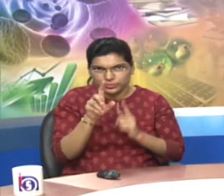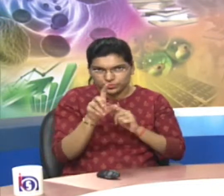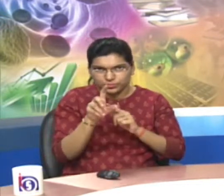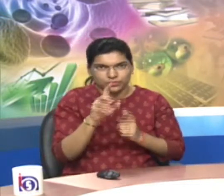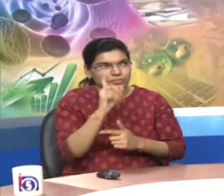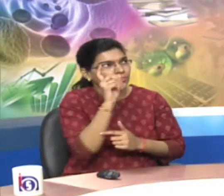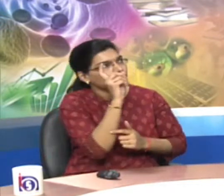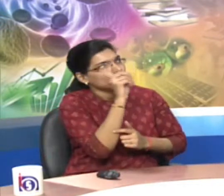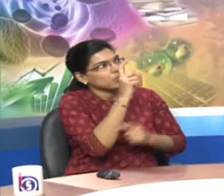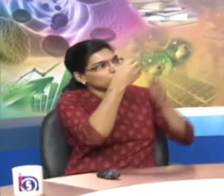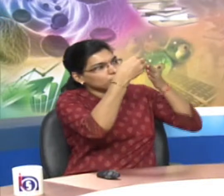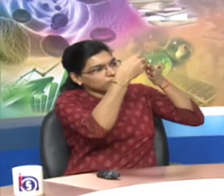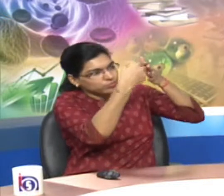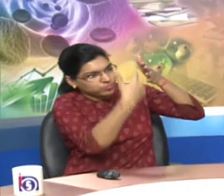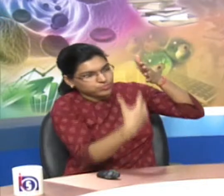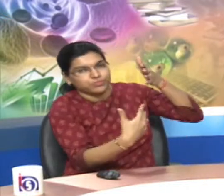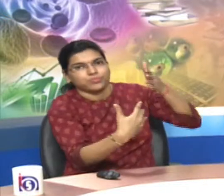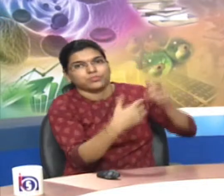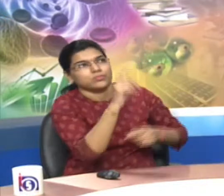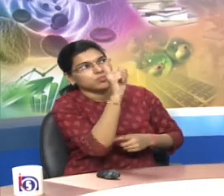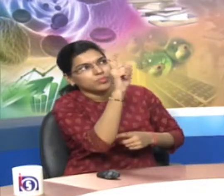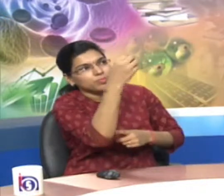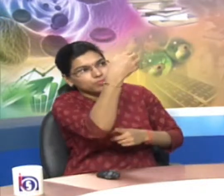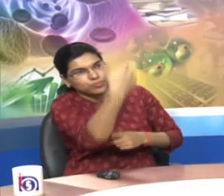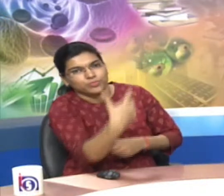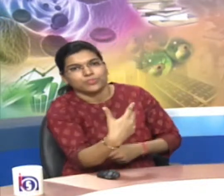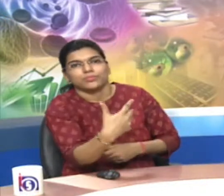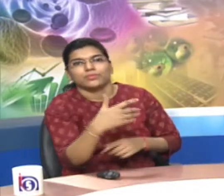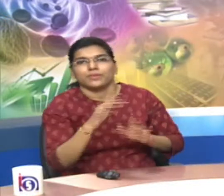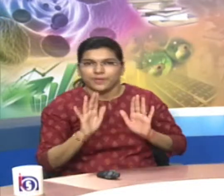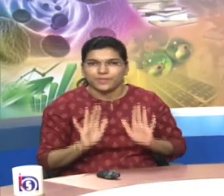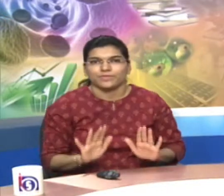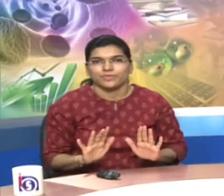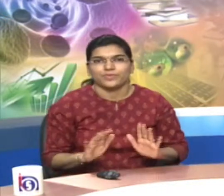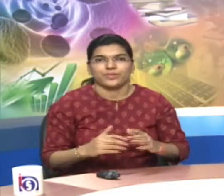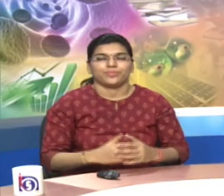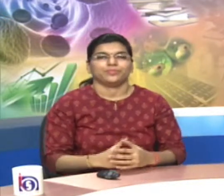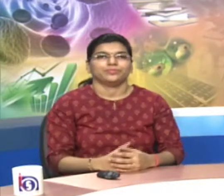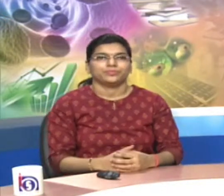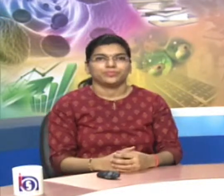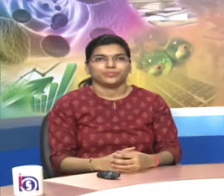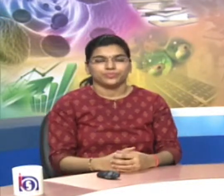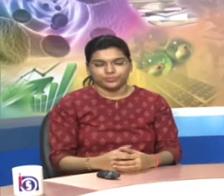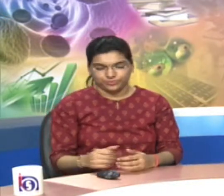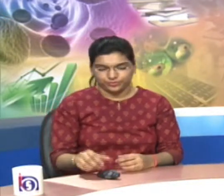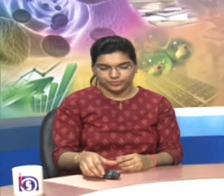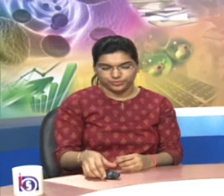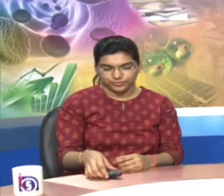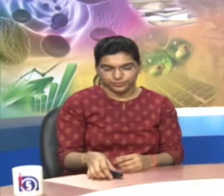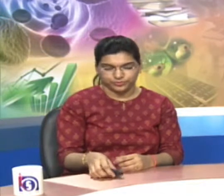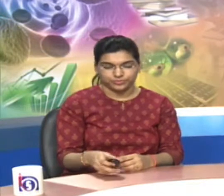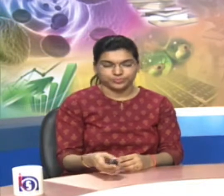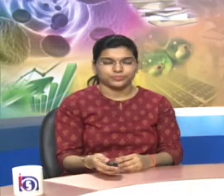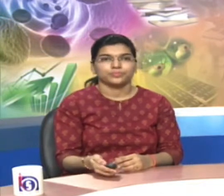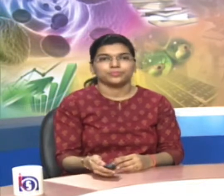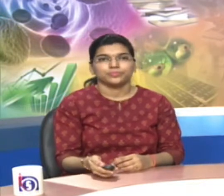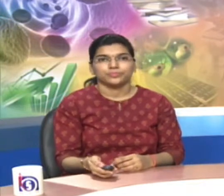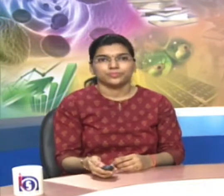Let me explain you. You must have used your mouse, and when you click on that, you see a pop-up, a drop-down